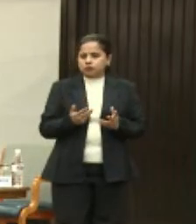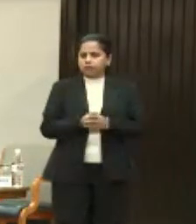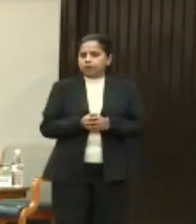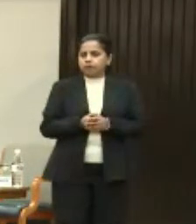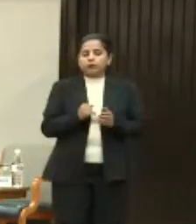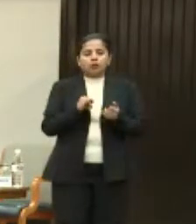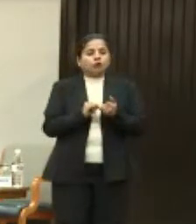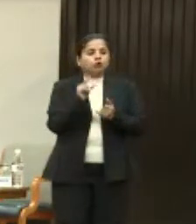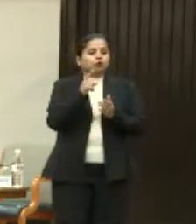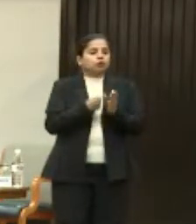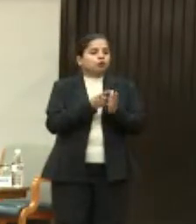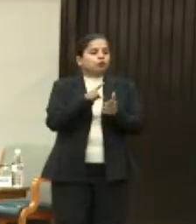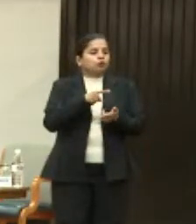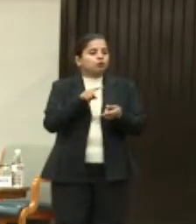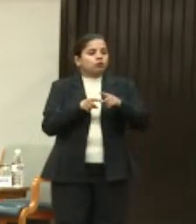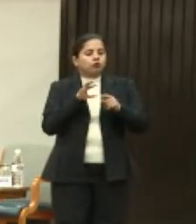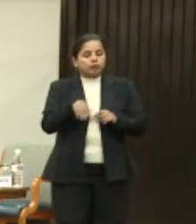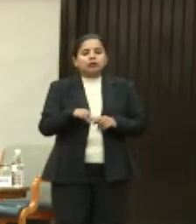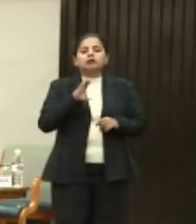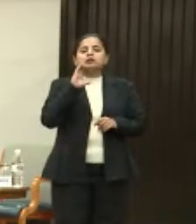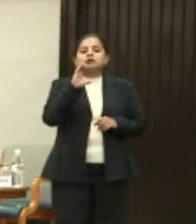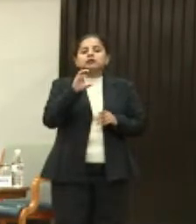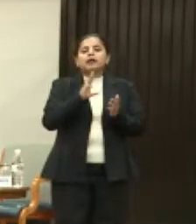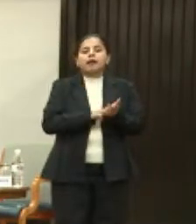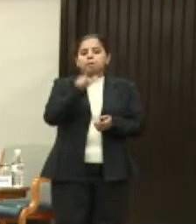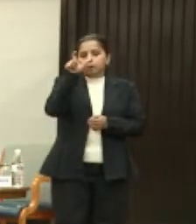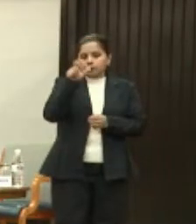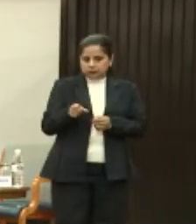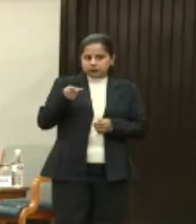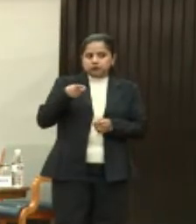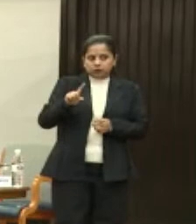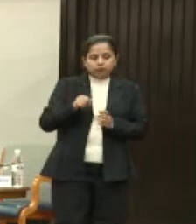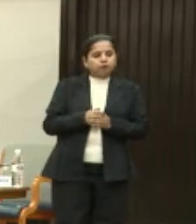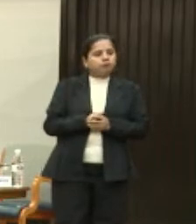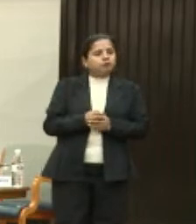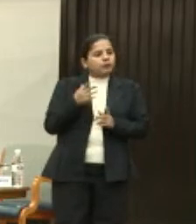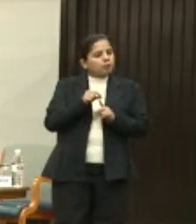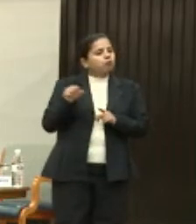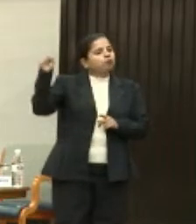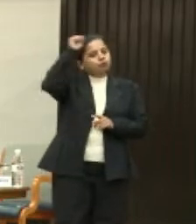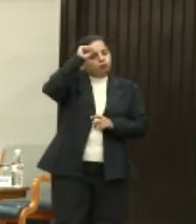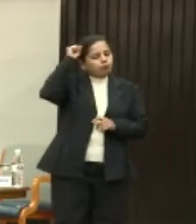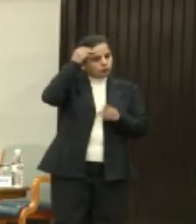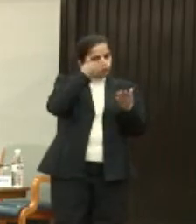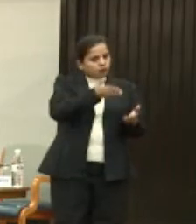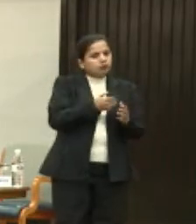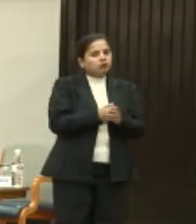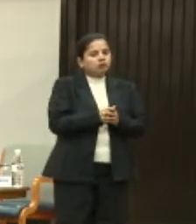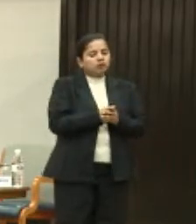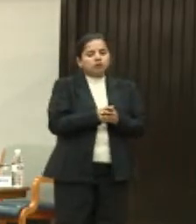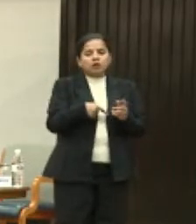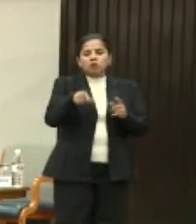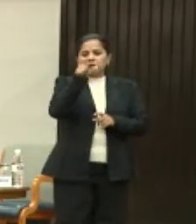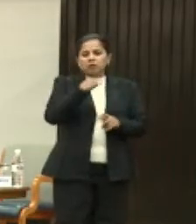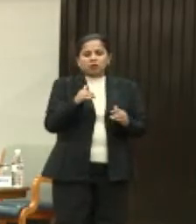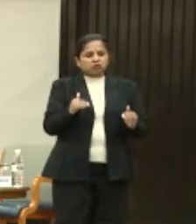Surjit Singh Barnala was the chief minister in Punjab at the height of militancy.